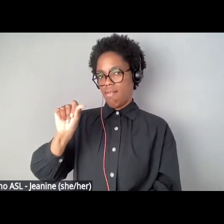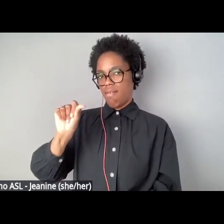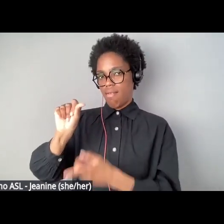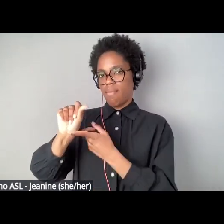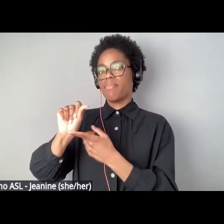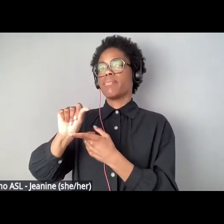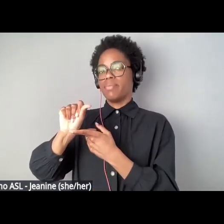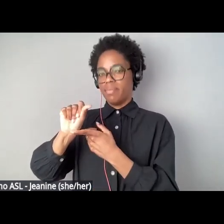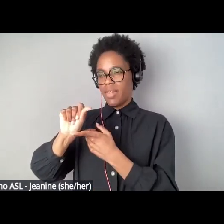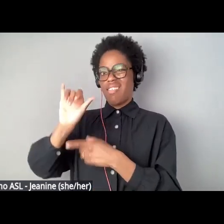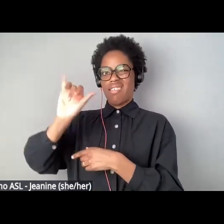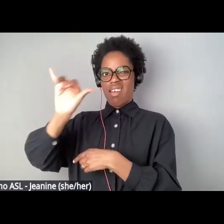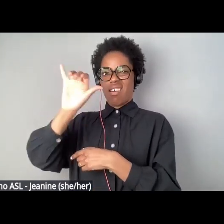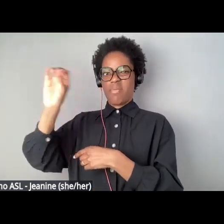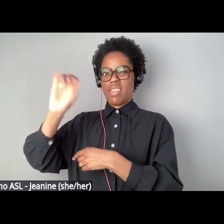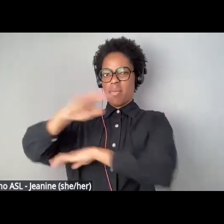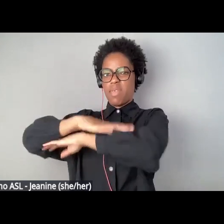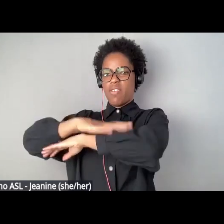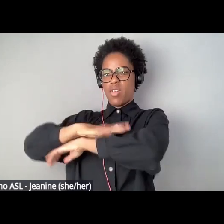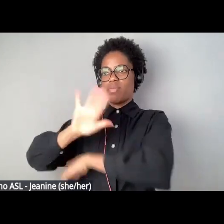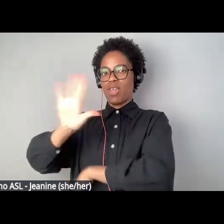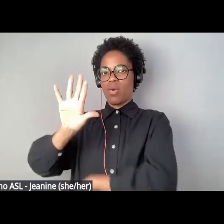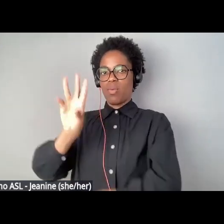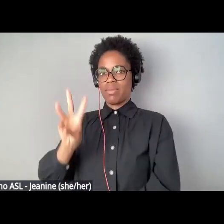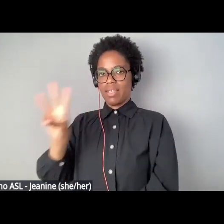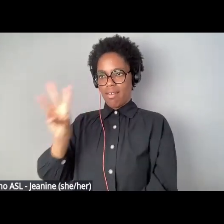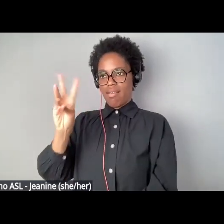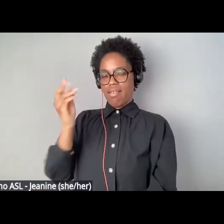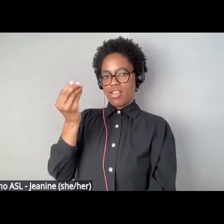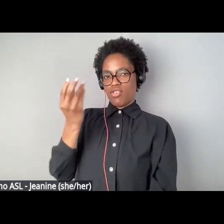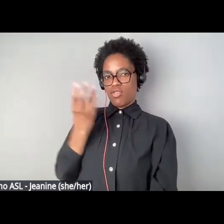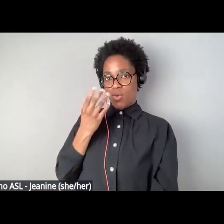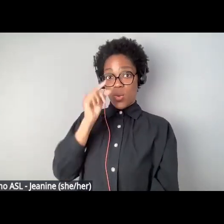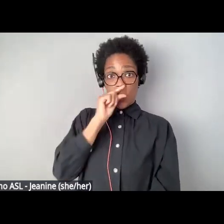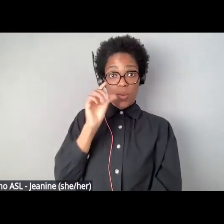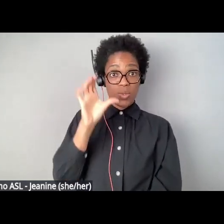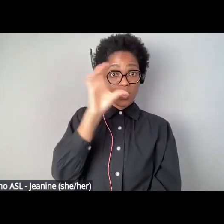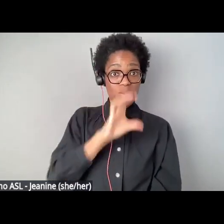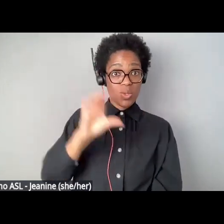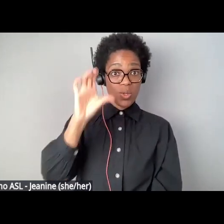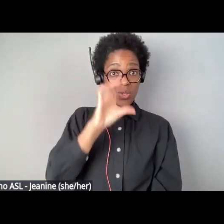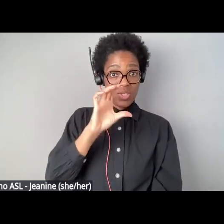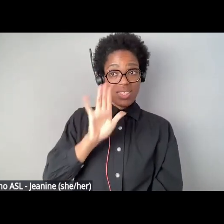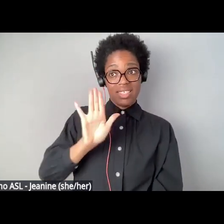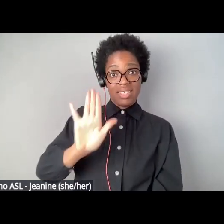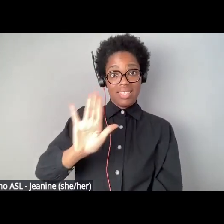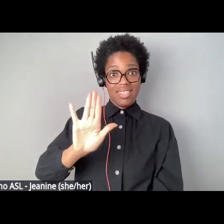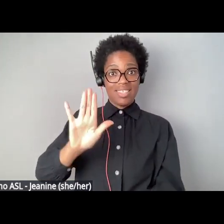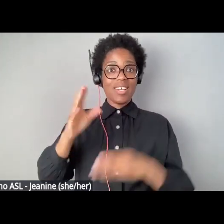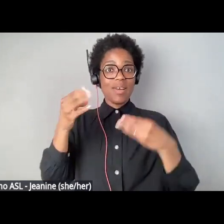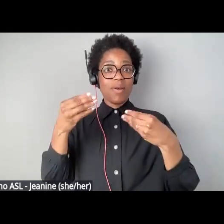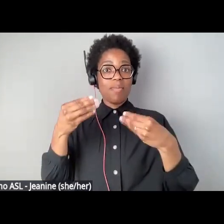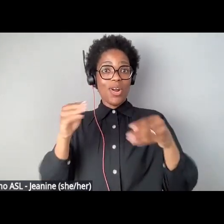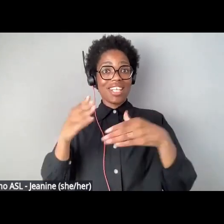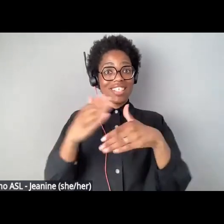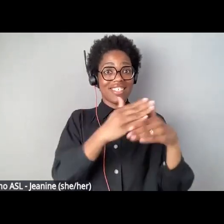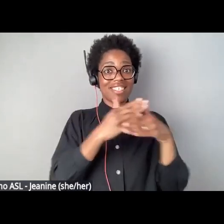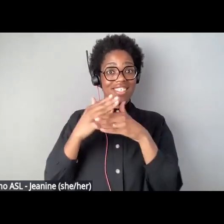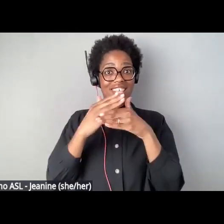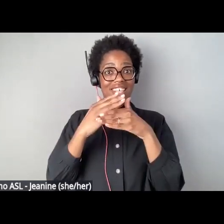client. Google's search engine market share just fell below 90% for the first time in